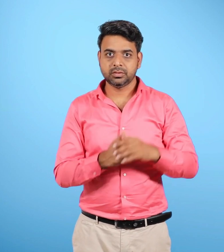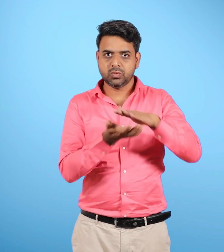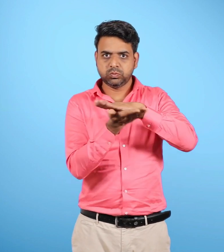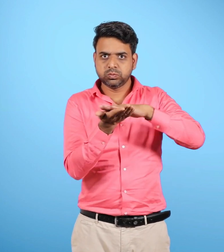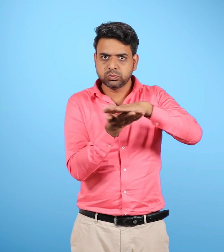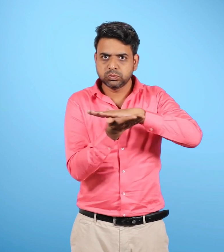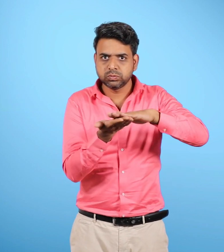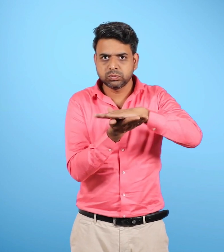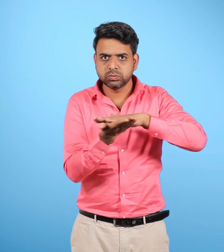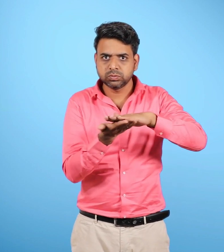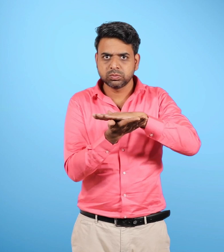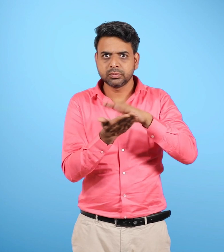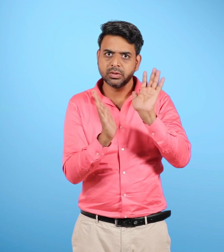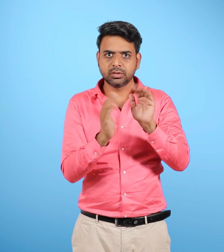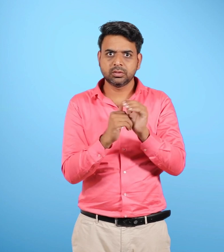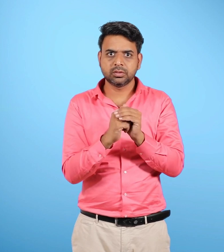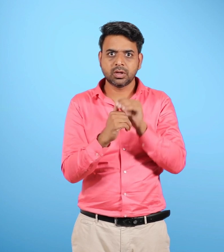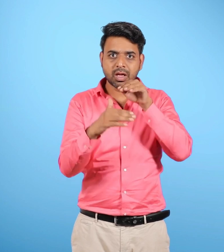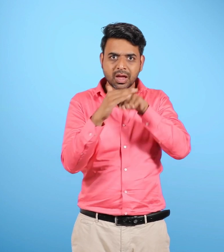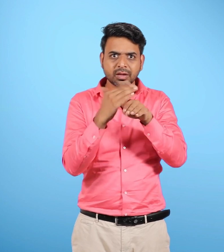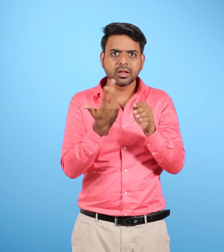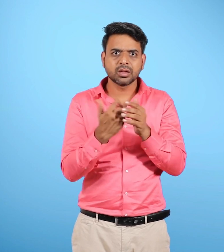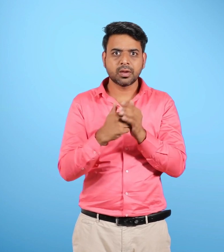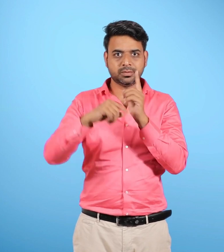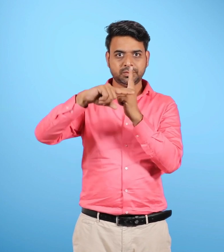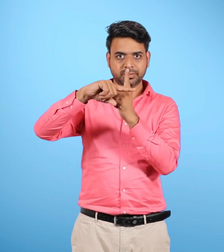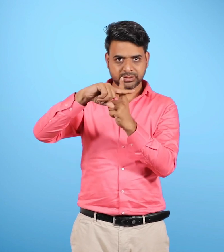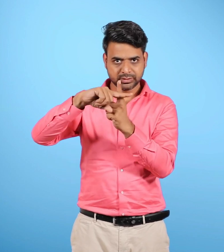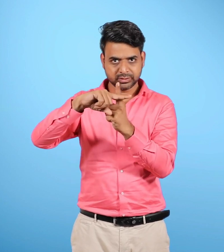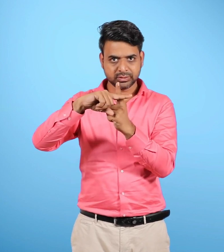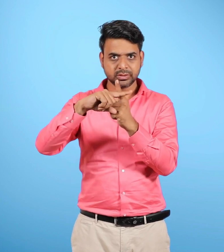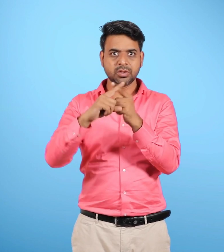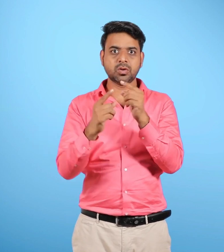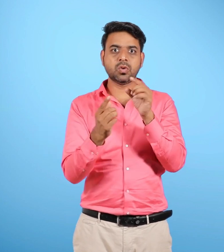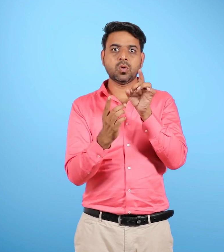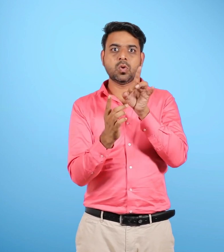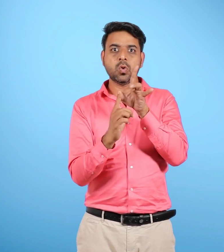The base of the bulb and the metal tip of the base are the two terminals of the bulb.